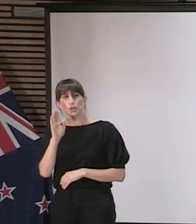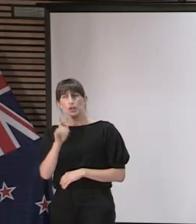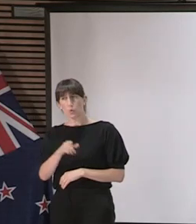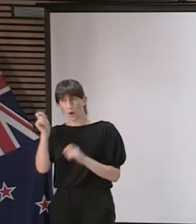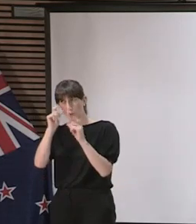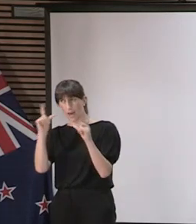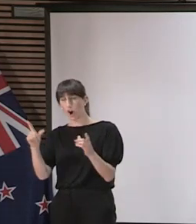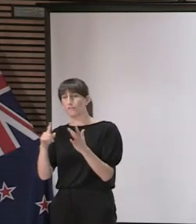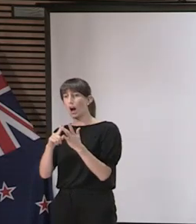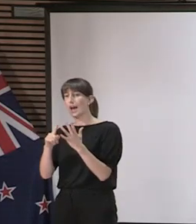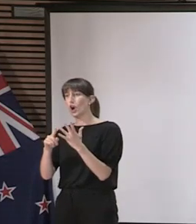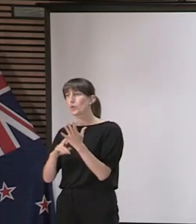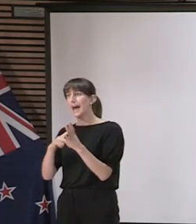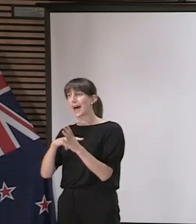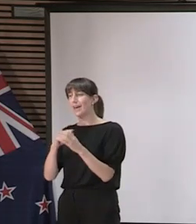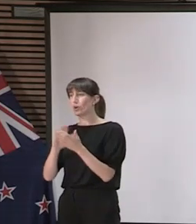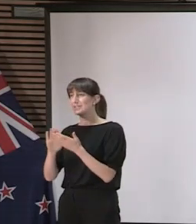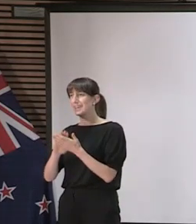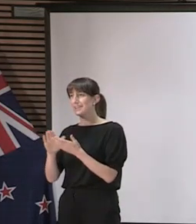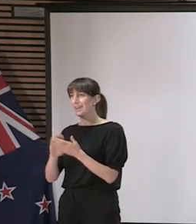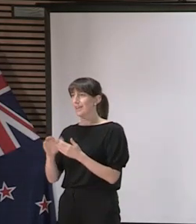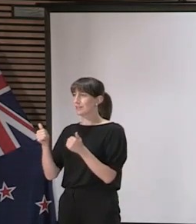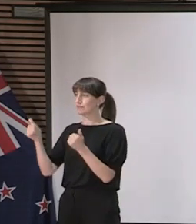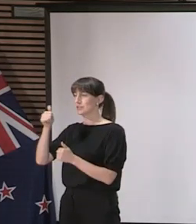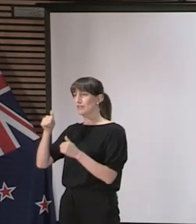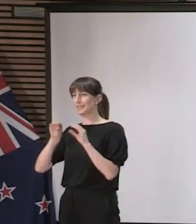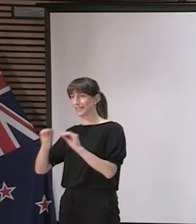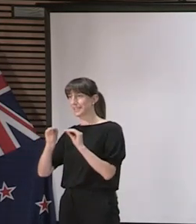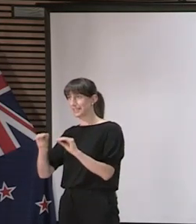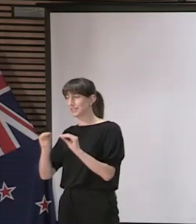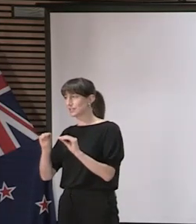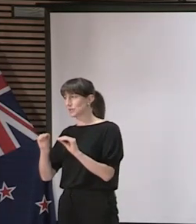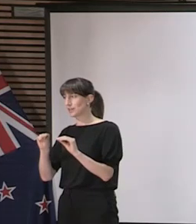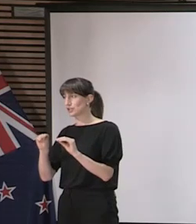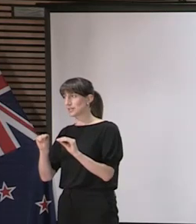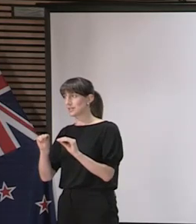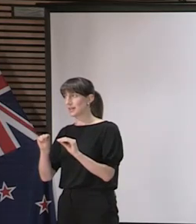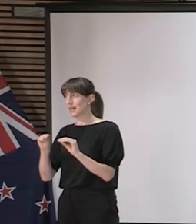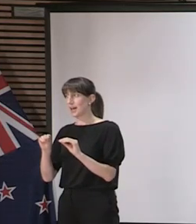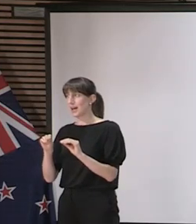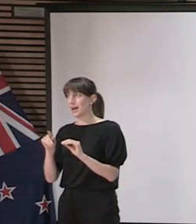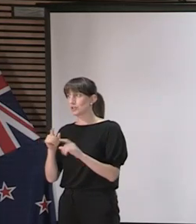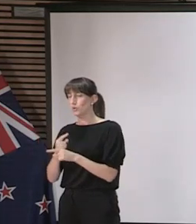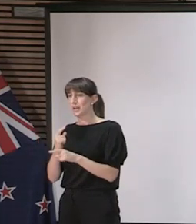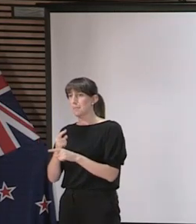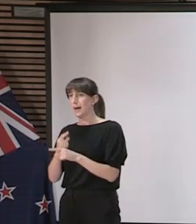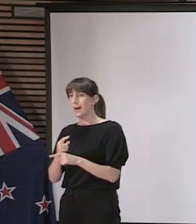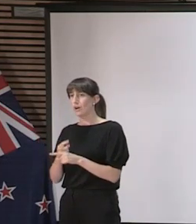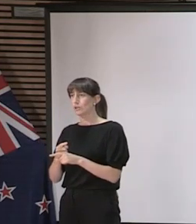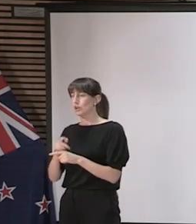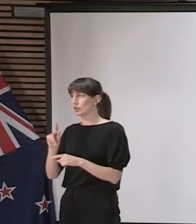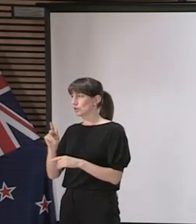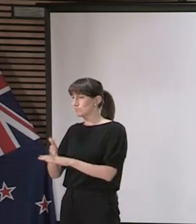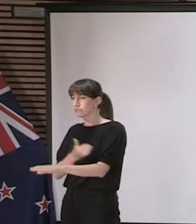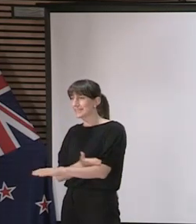Secretary, signing off an agreement with Kohanga Reo and Kura Kaupapas and Wānanga to let them determine themselves whether they will open or not? No, that's not